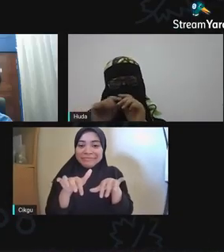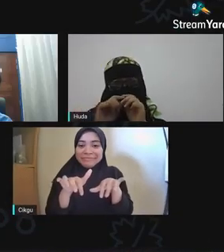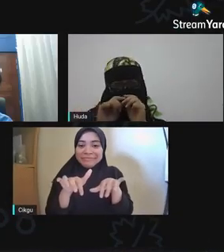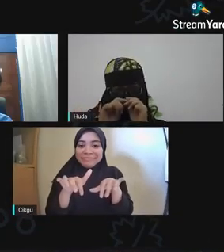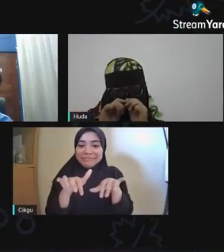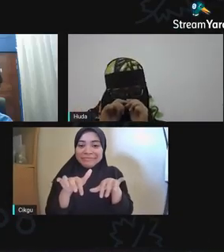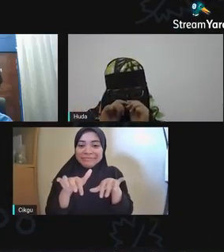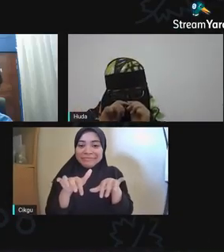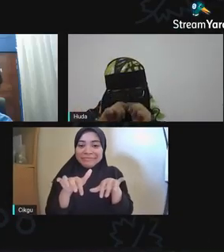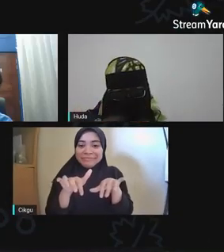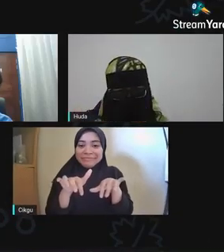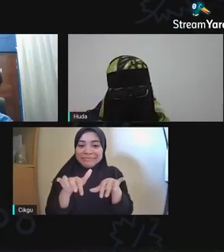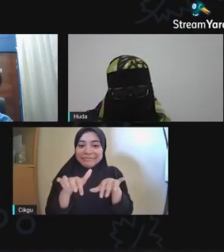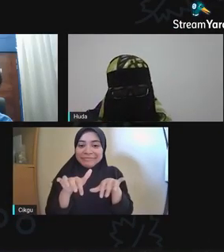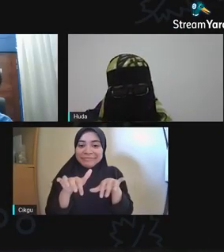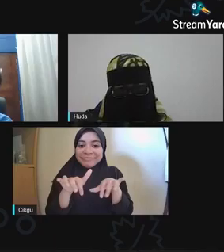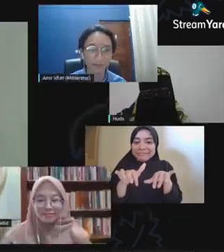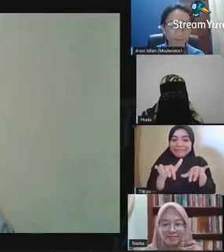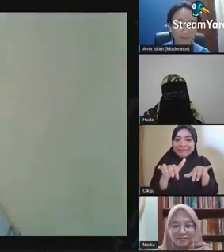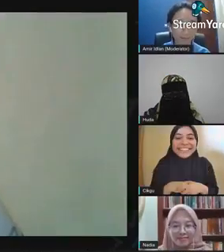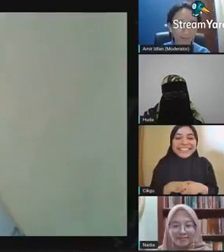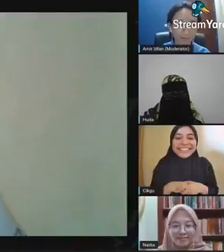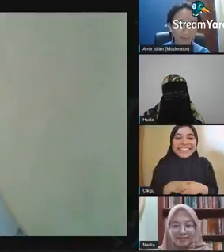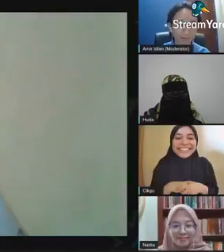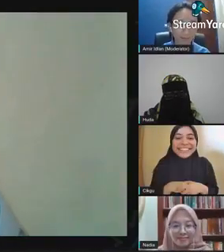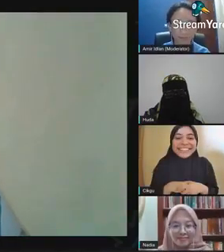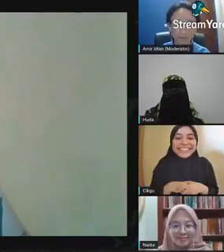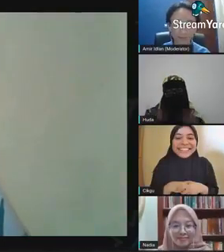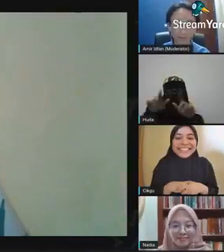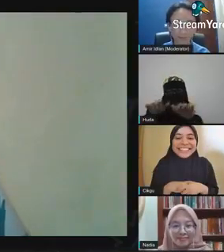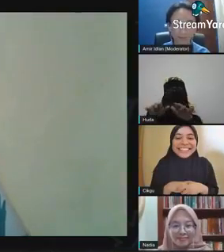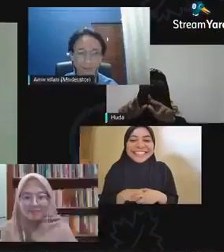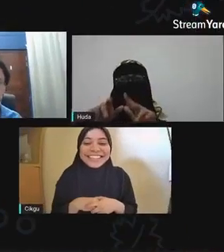Type kot. Nak minta kita orang type.